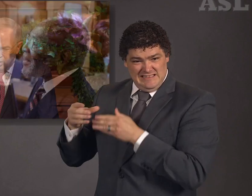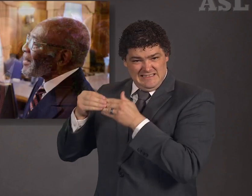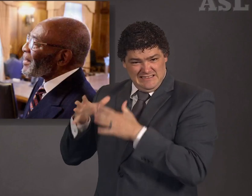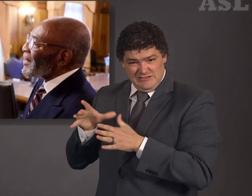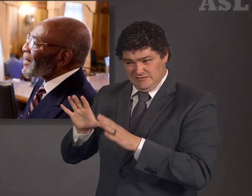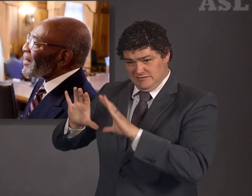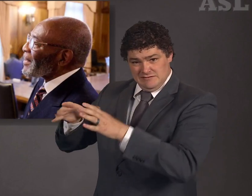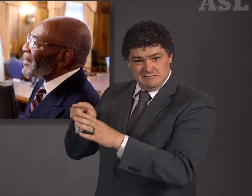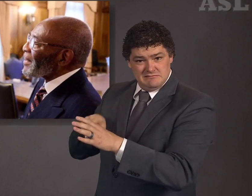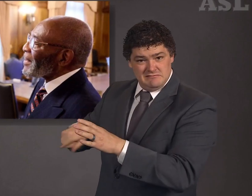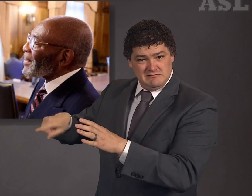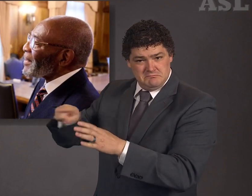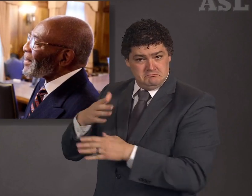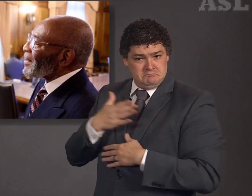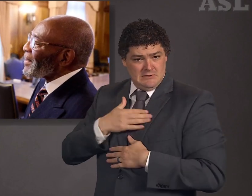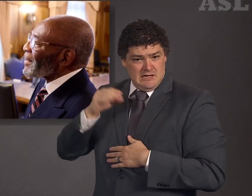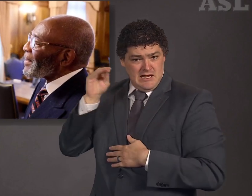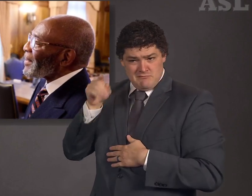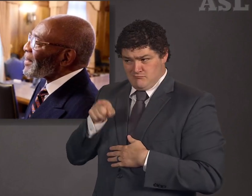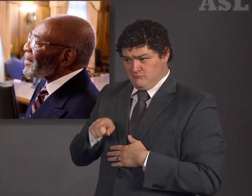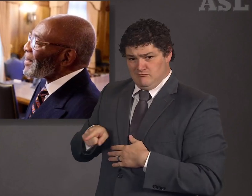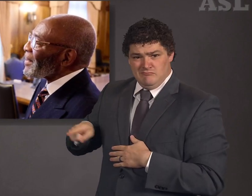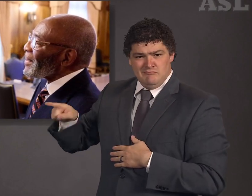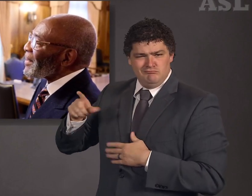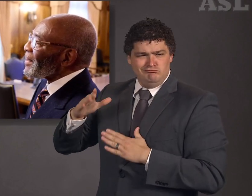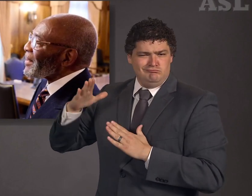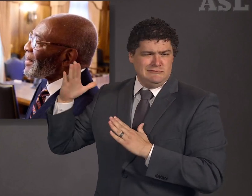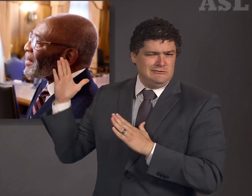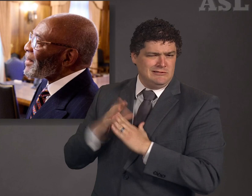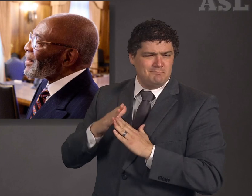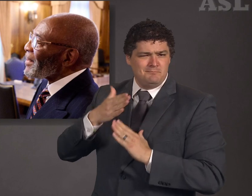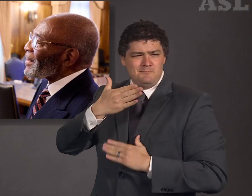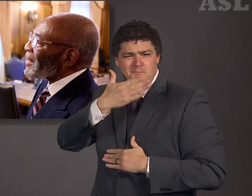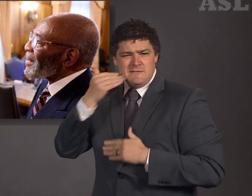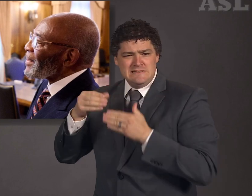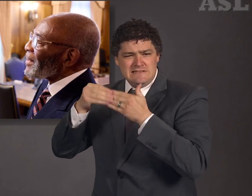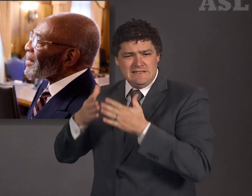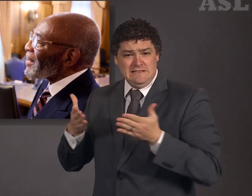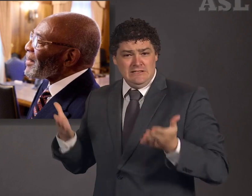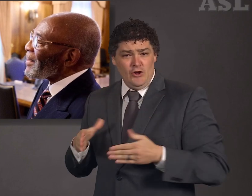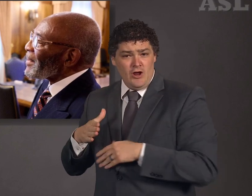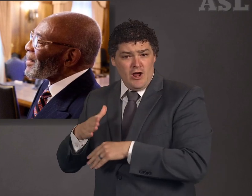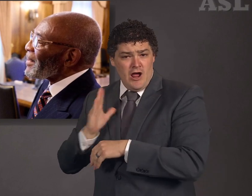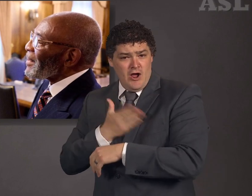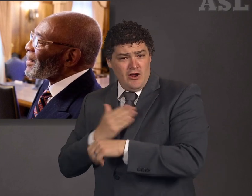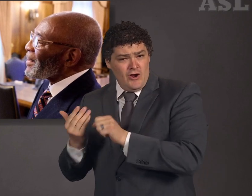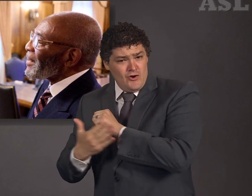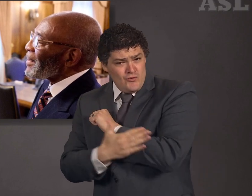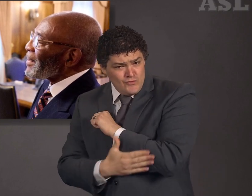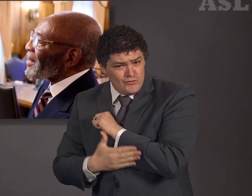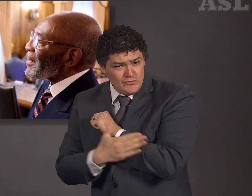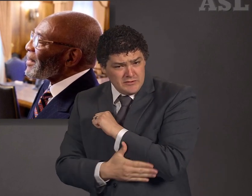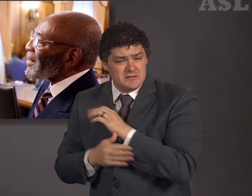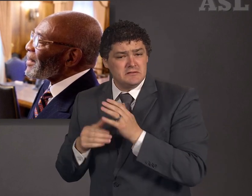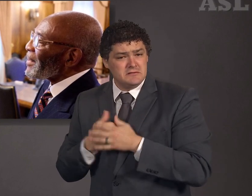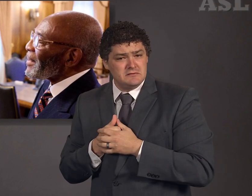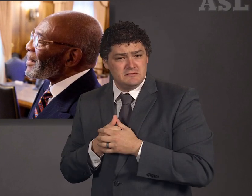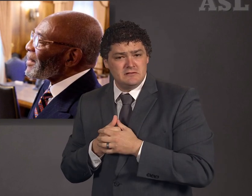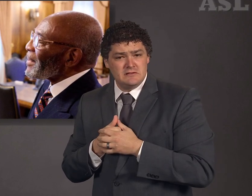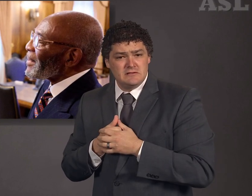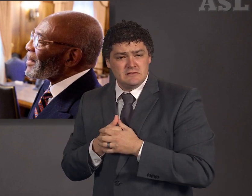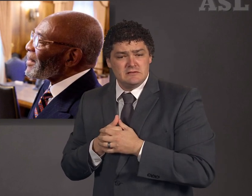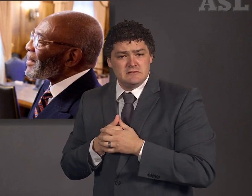including President Russell M. Nelson. They are, in my estimation, the embodiment of the